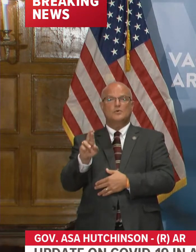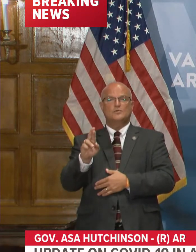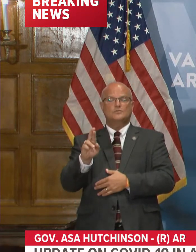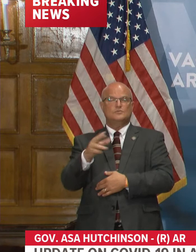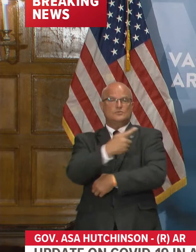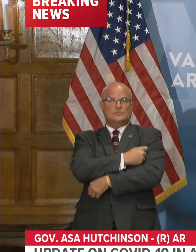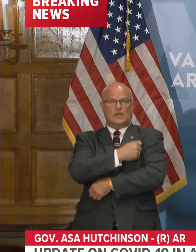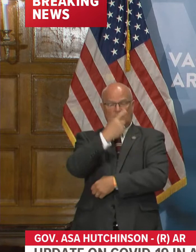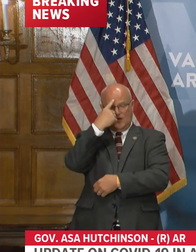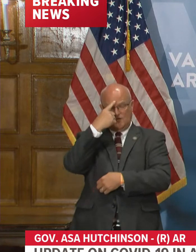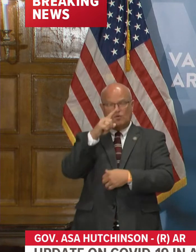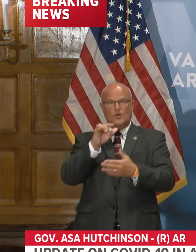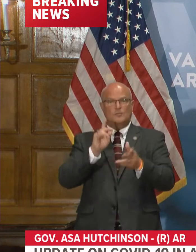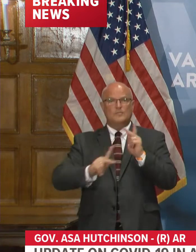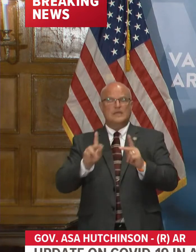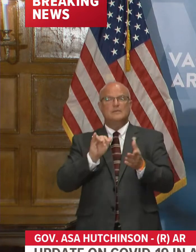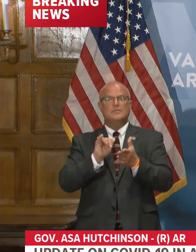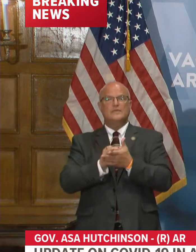that are